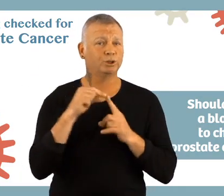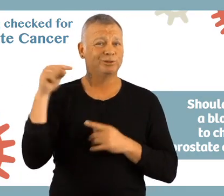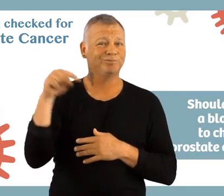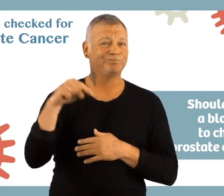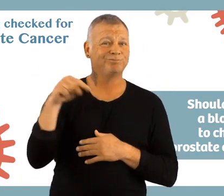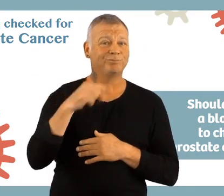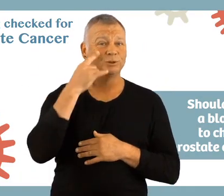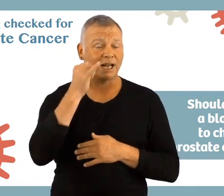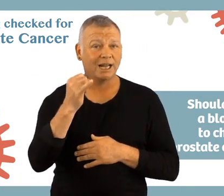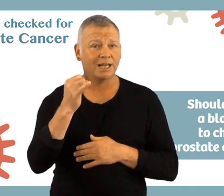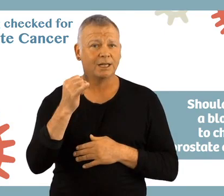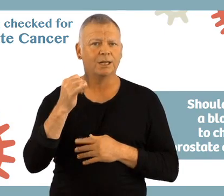make.